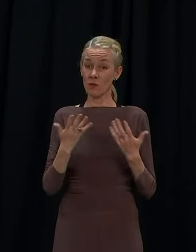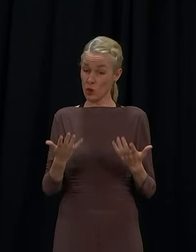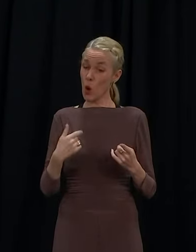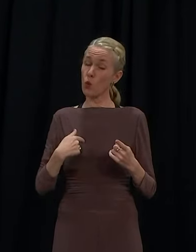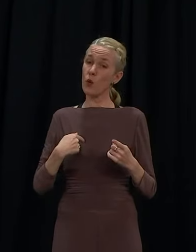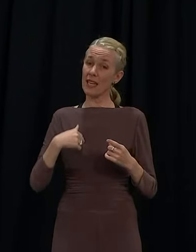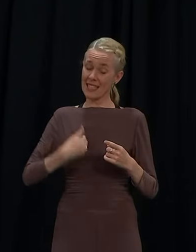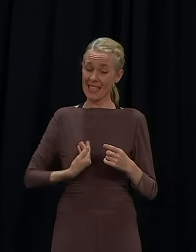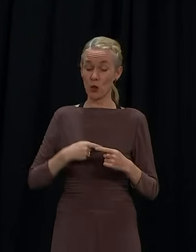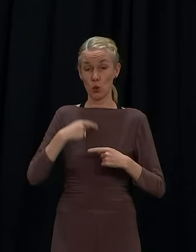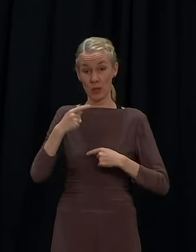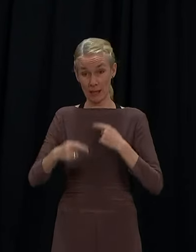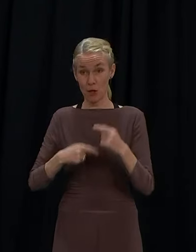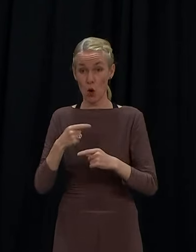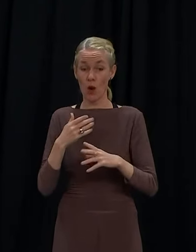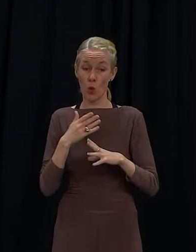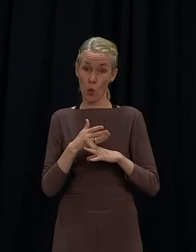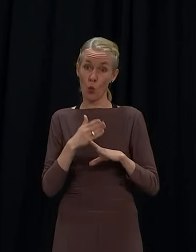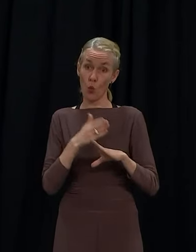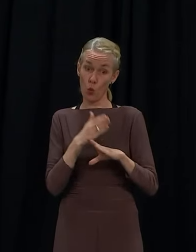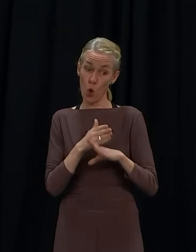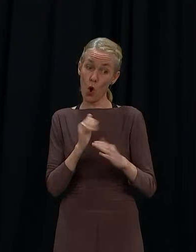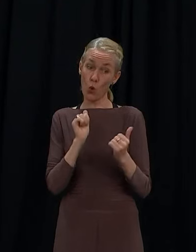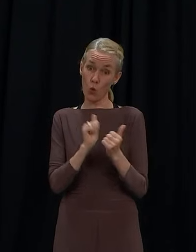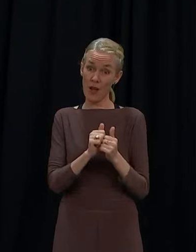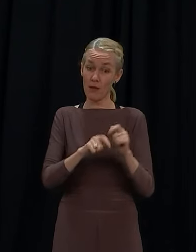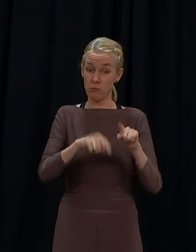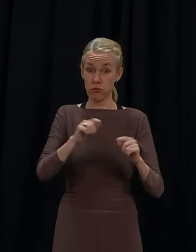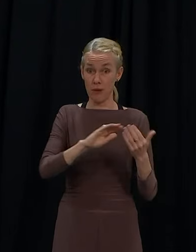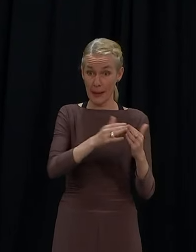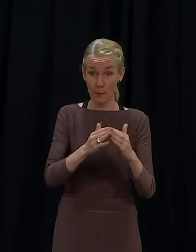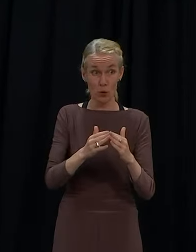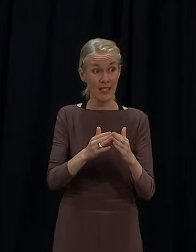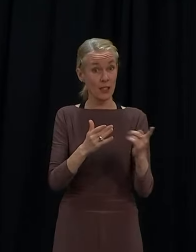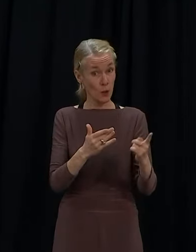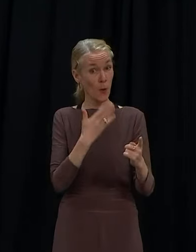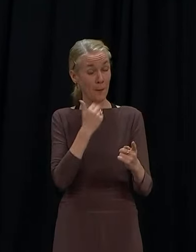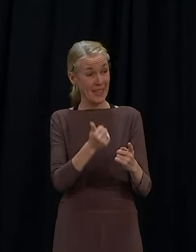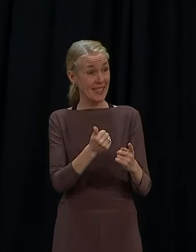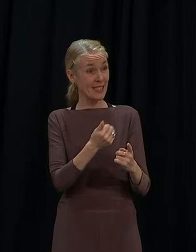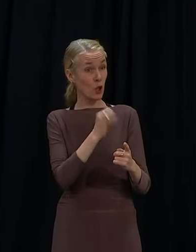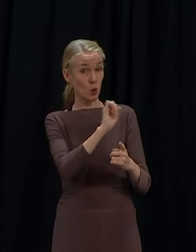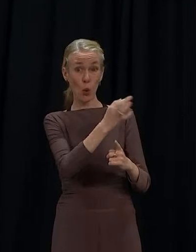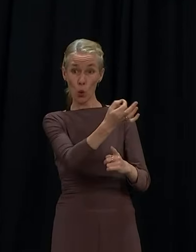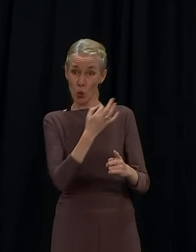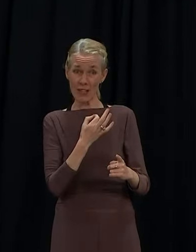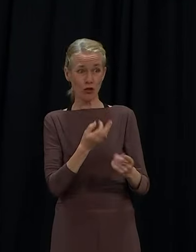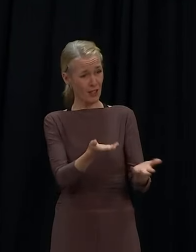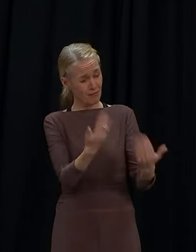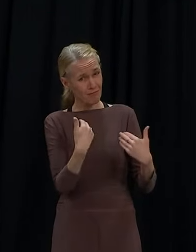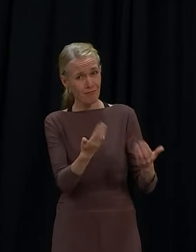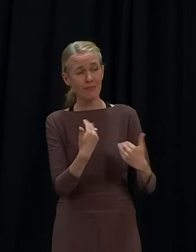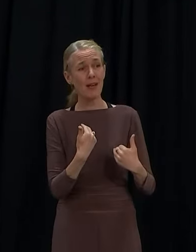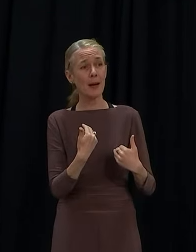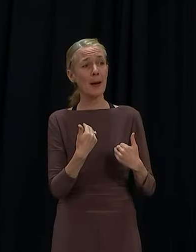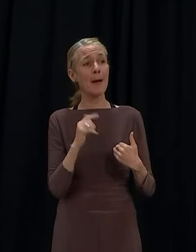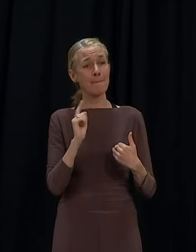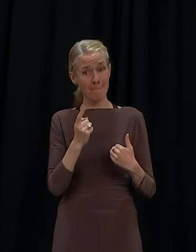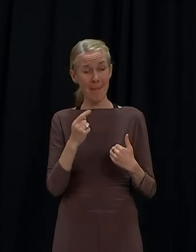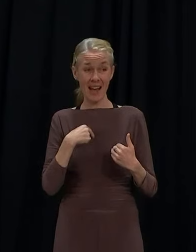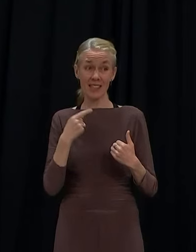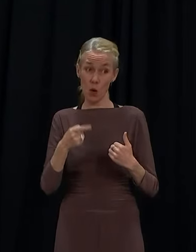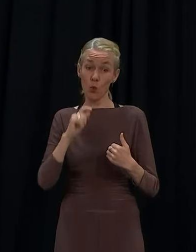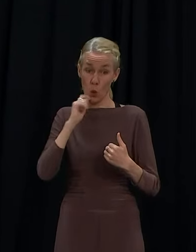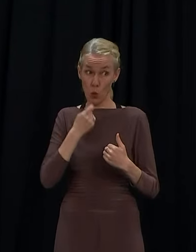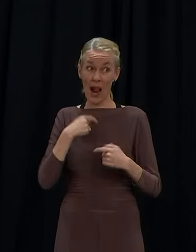of the community. It is not done yet. So keep holding us to account, but make sure that we're also doing it once we're a bit further through the